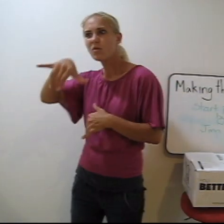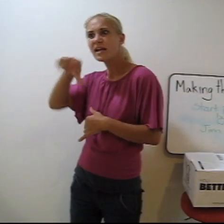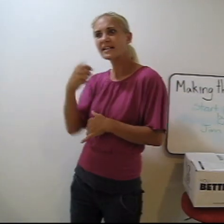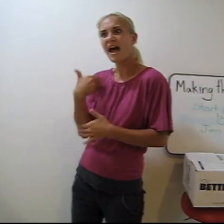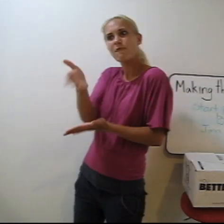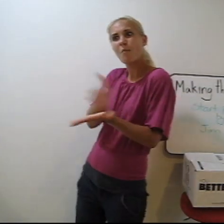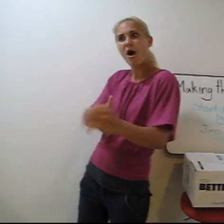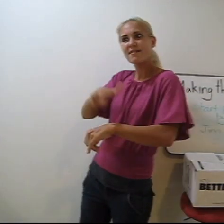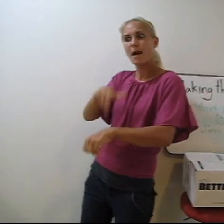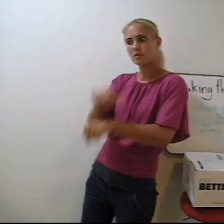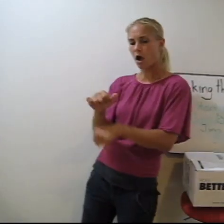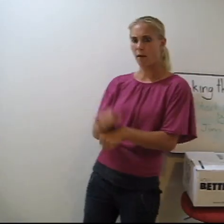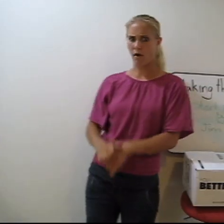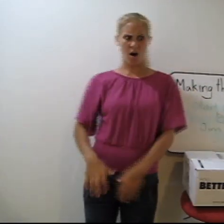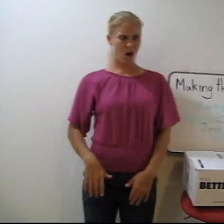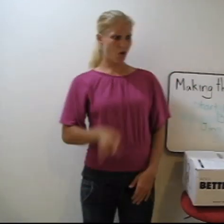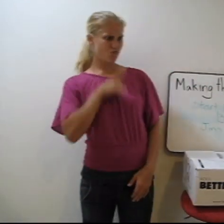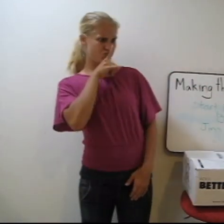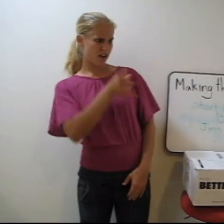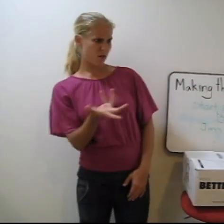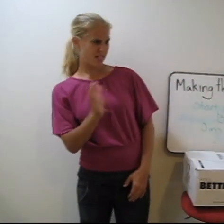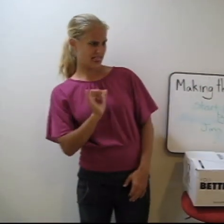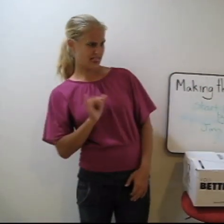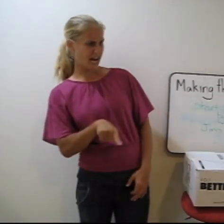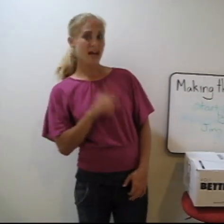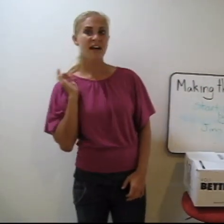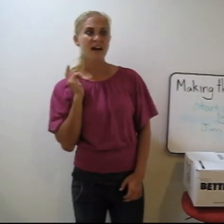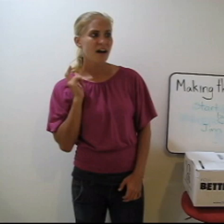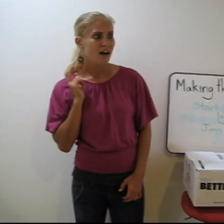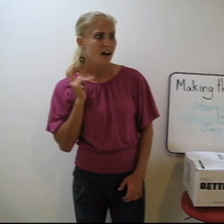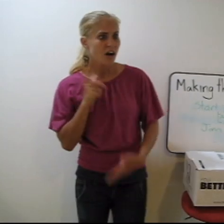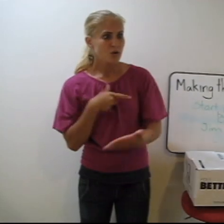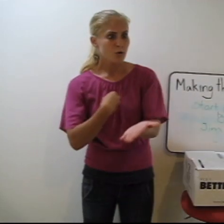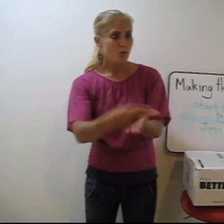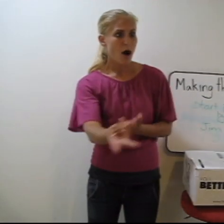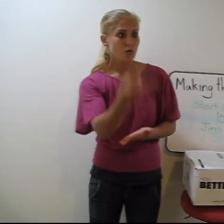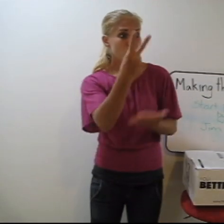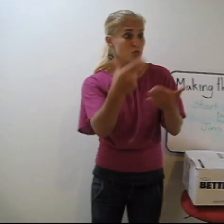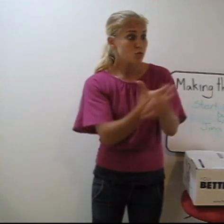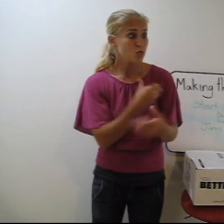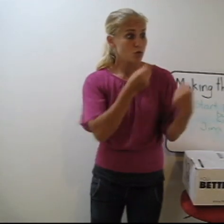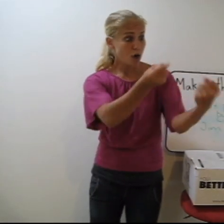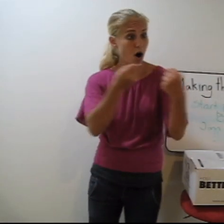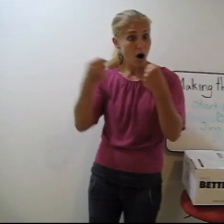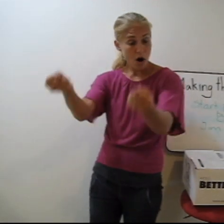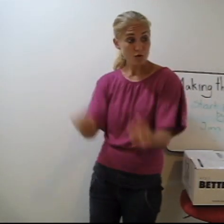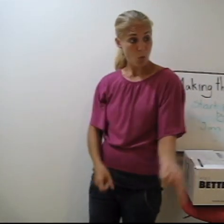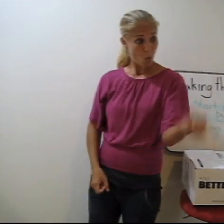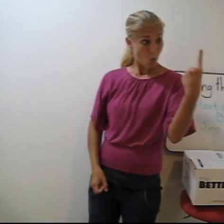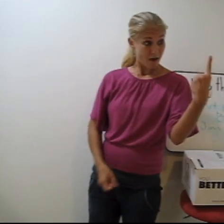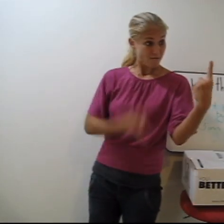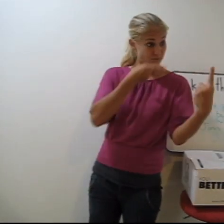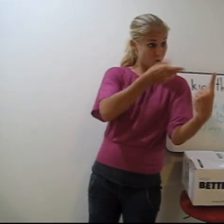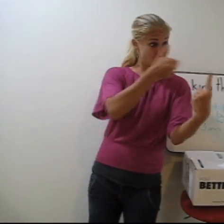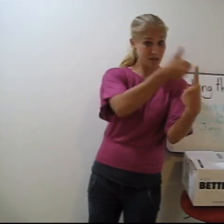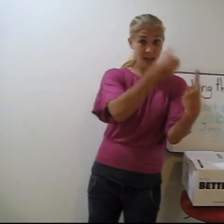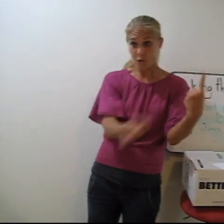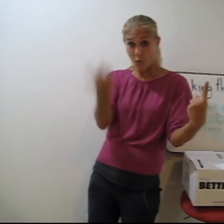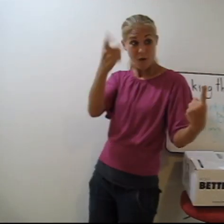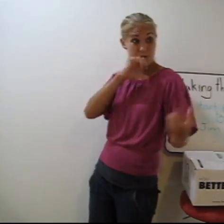Says, what's that? You bought 2 new cars, one for you and one for her? How did you do that? Said, I got this